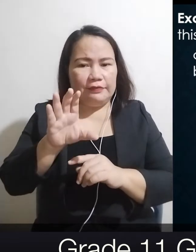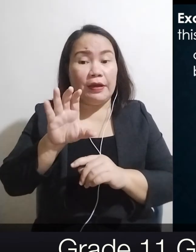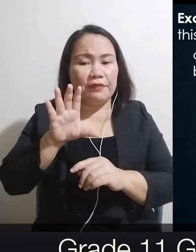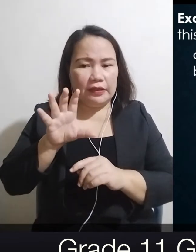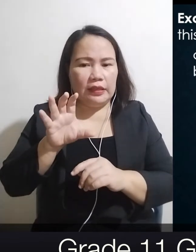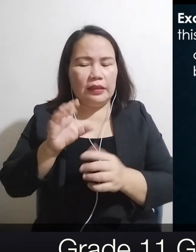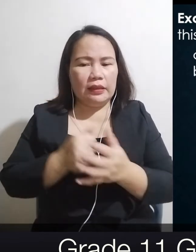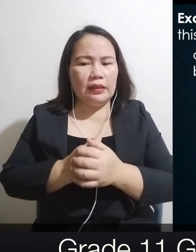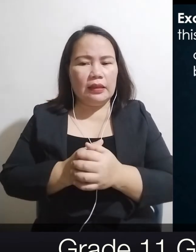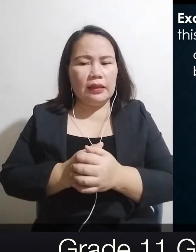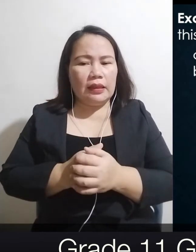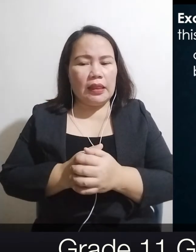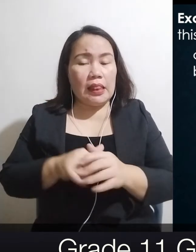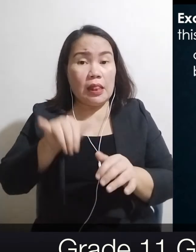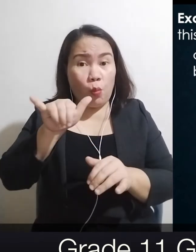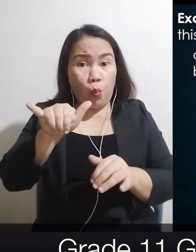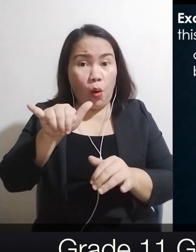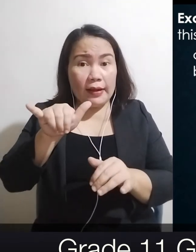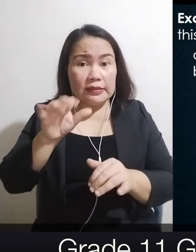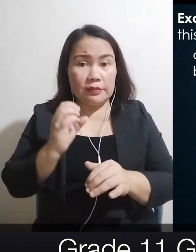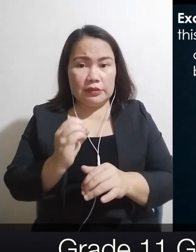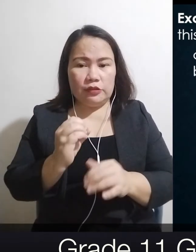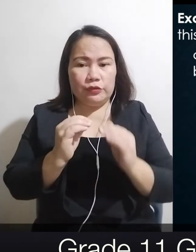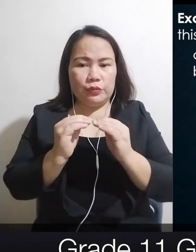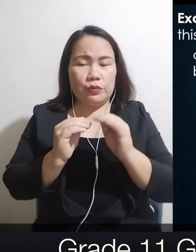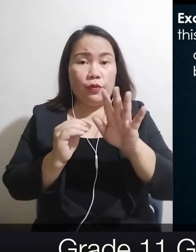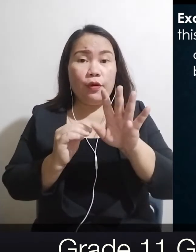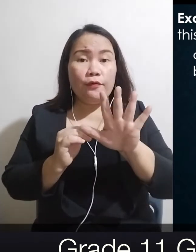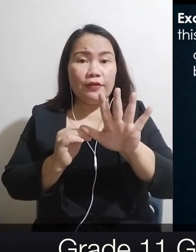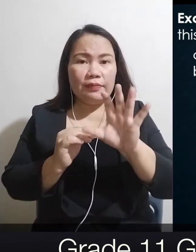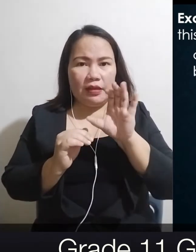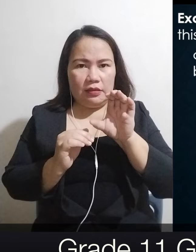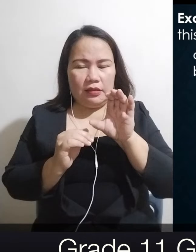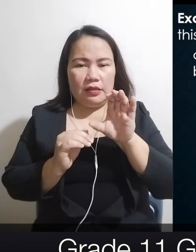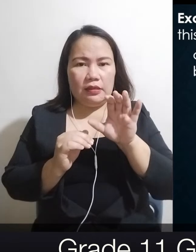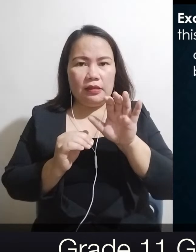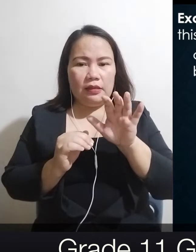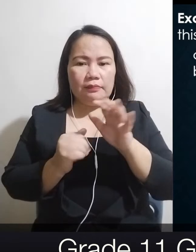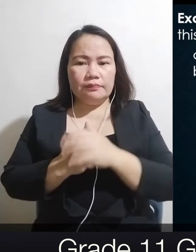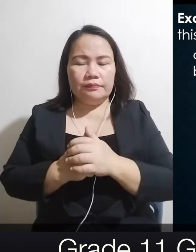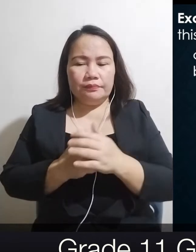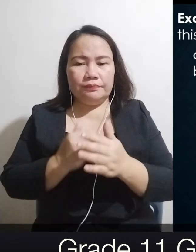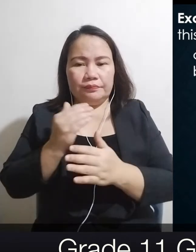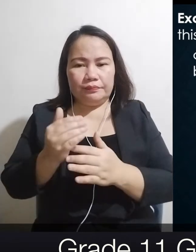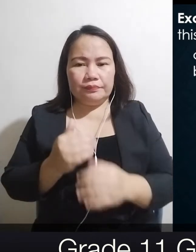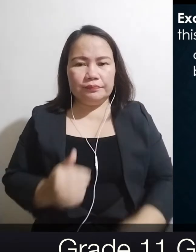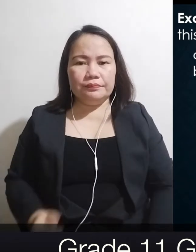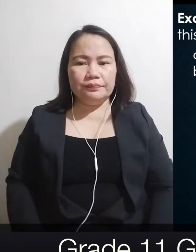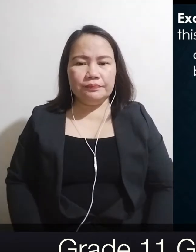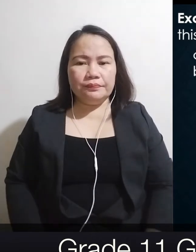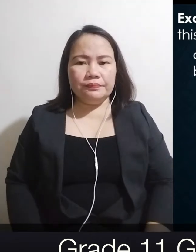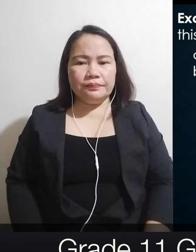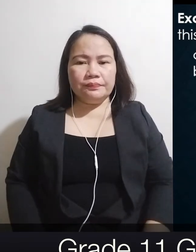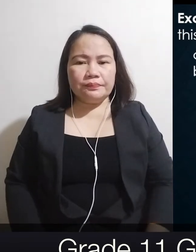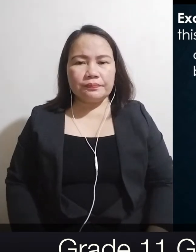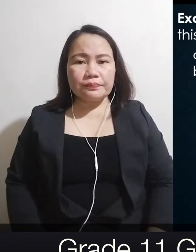is 500. So therefore, y sub 0, papalitan natin siya ng 500. Next,